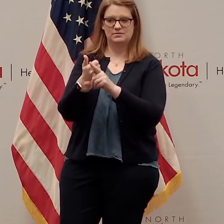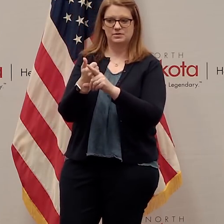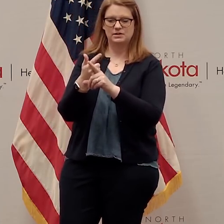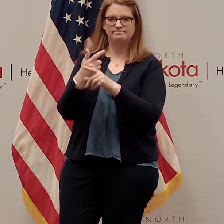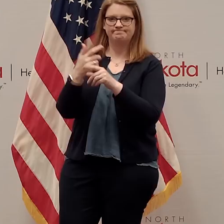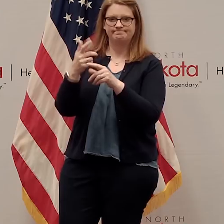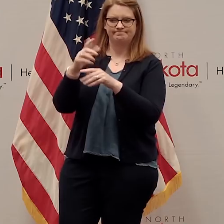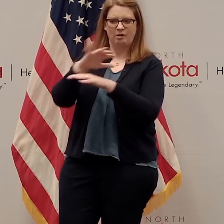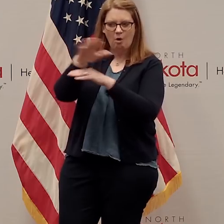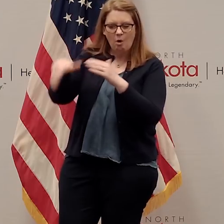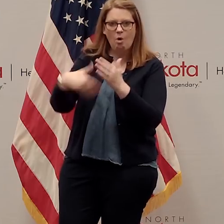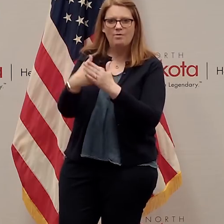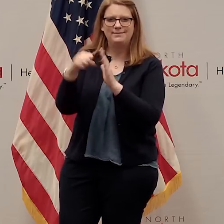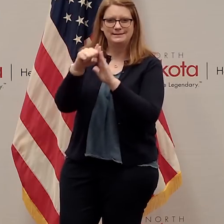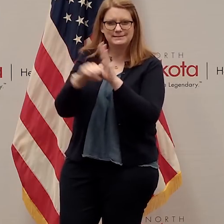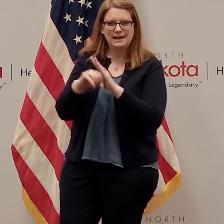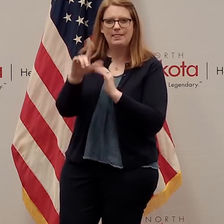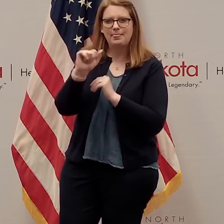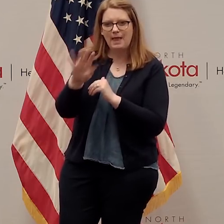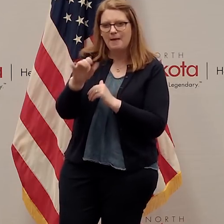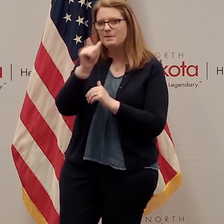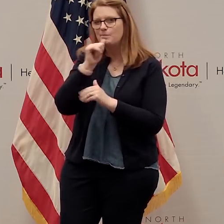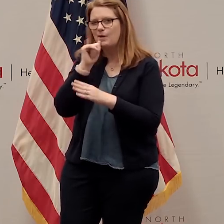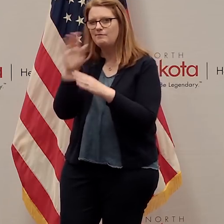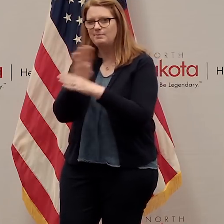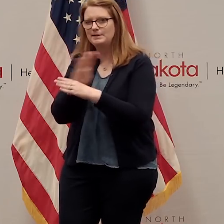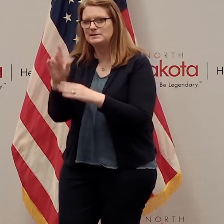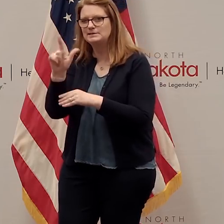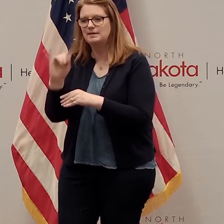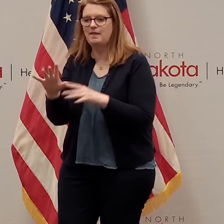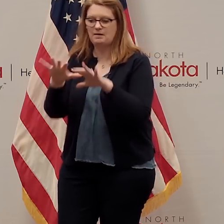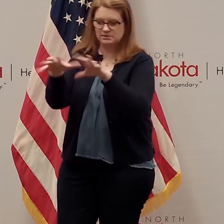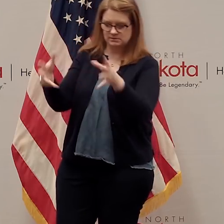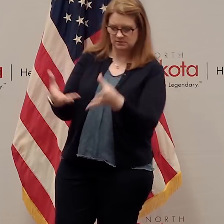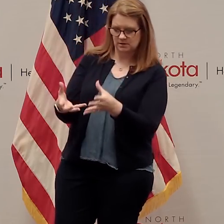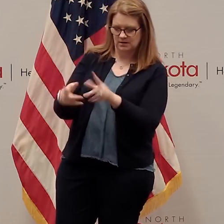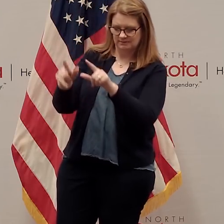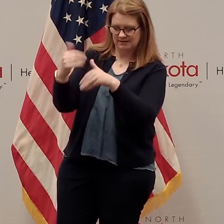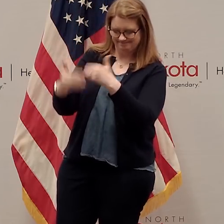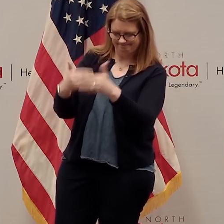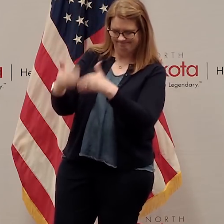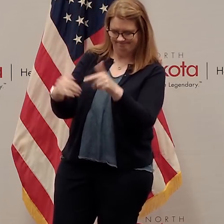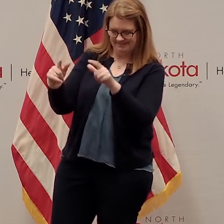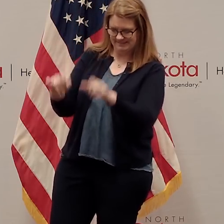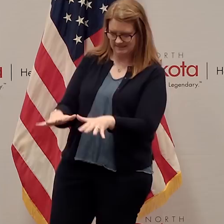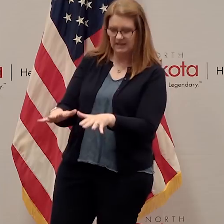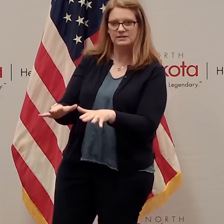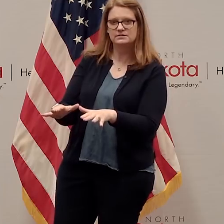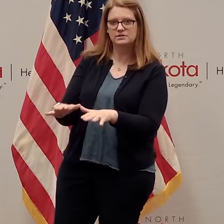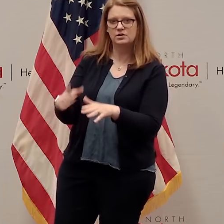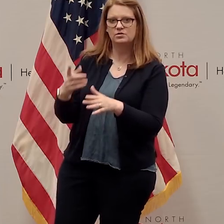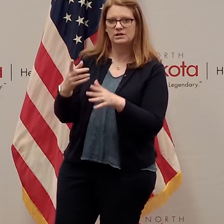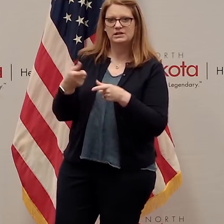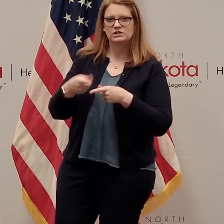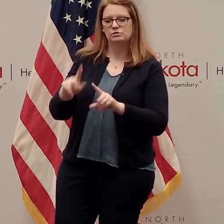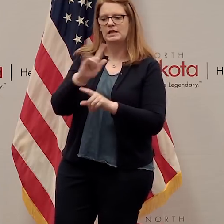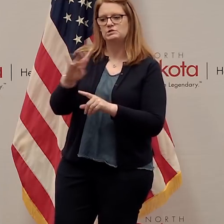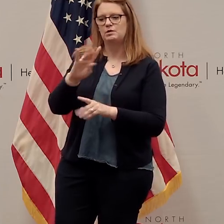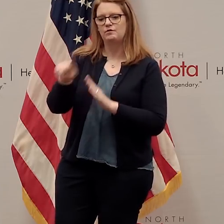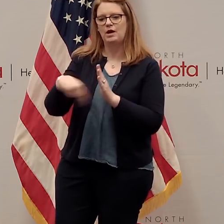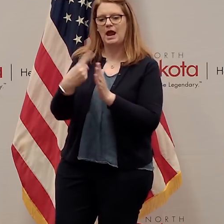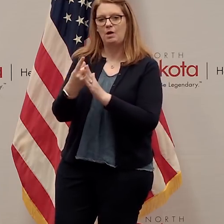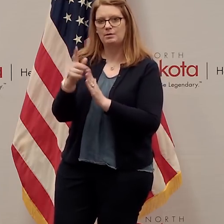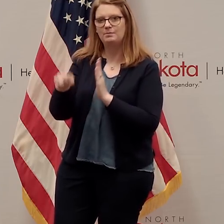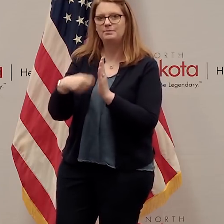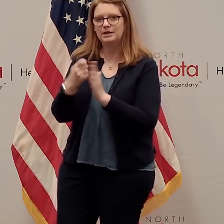of the state lab and private sector labs that are doing tests during the 24-hour period that concluded